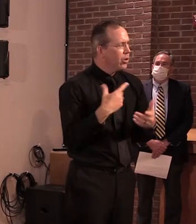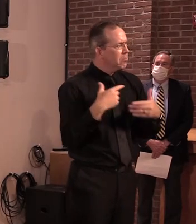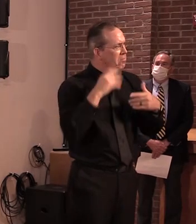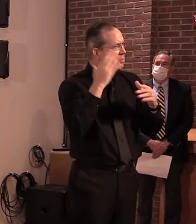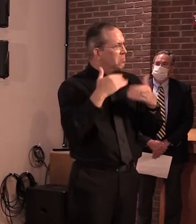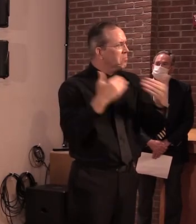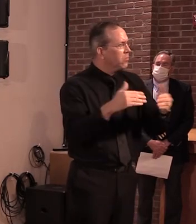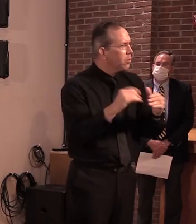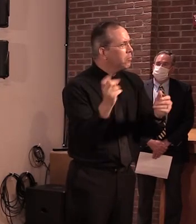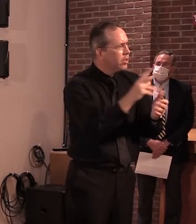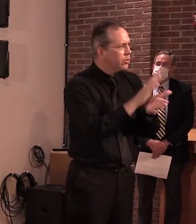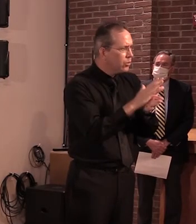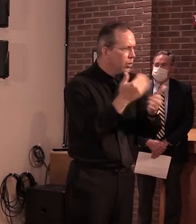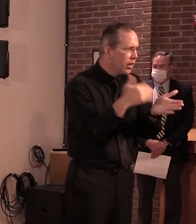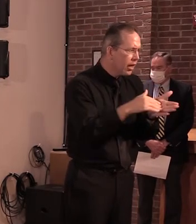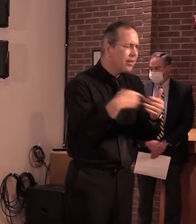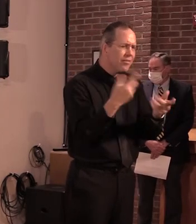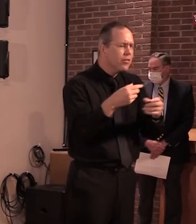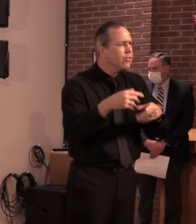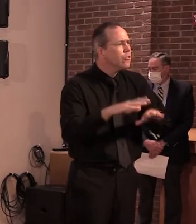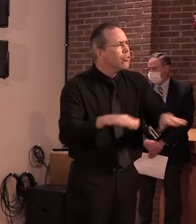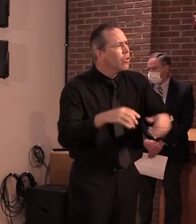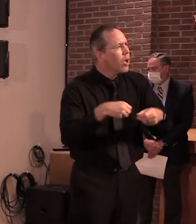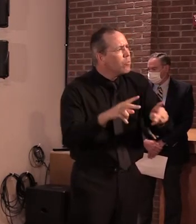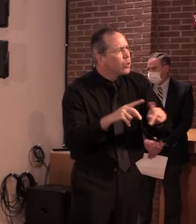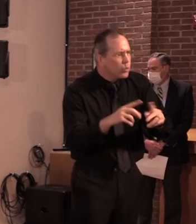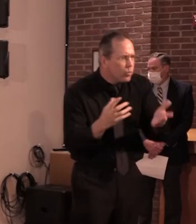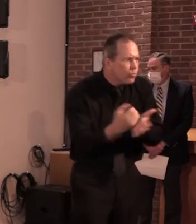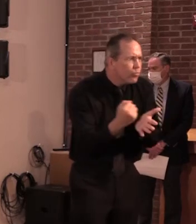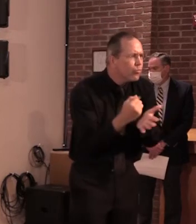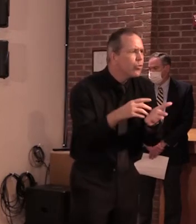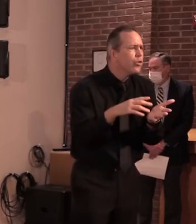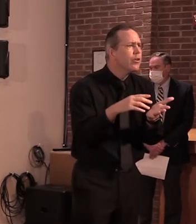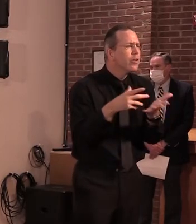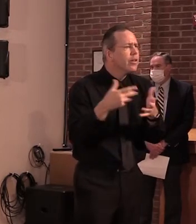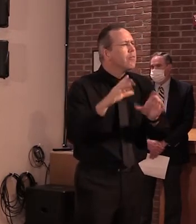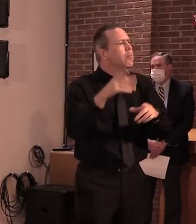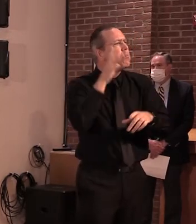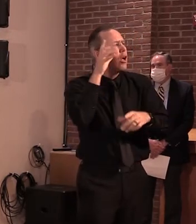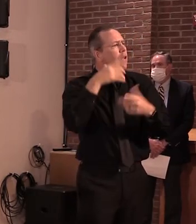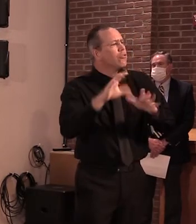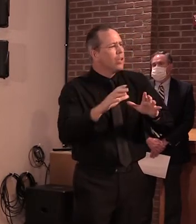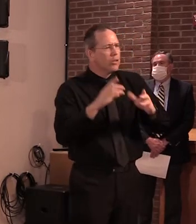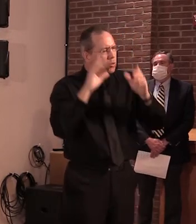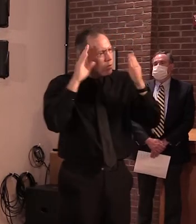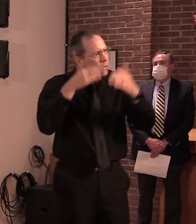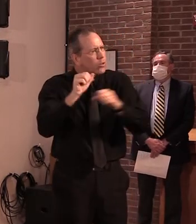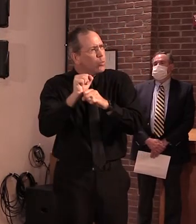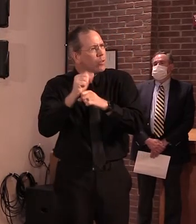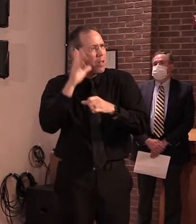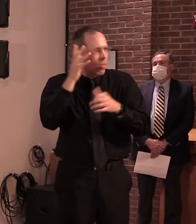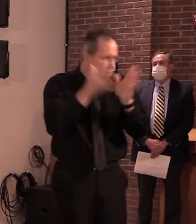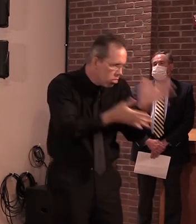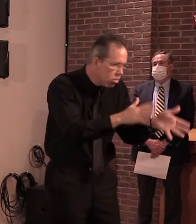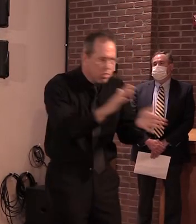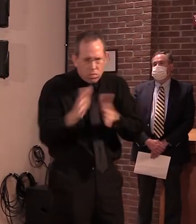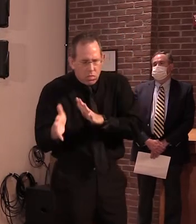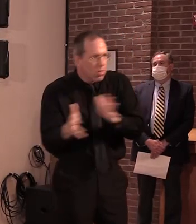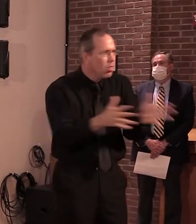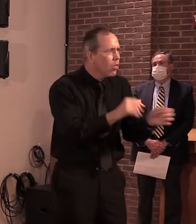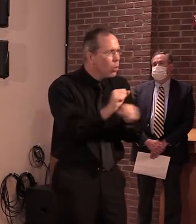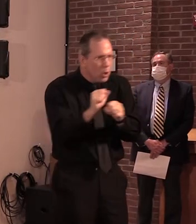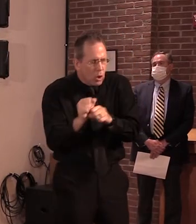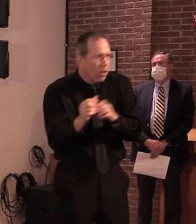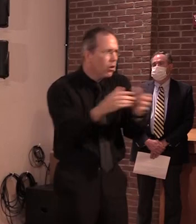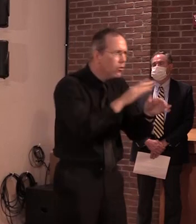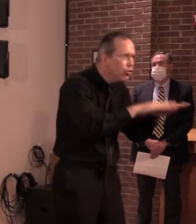for our kids and families because of how successful Vermonters have been in limiting the spread of this virus.